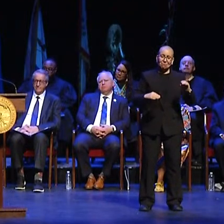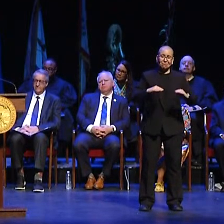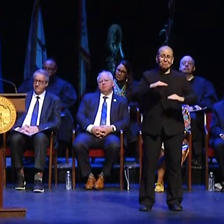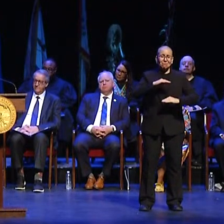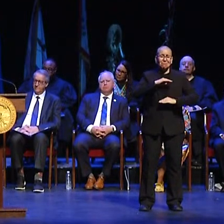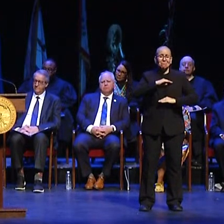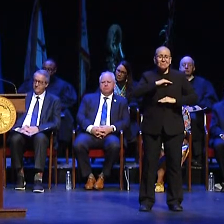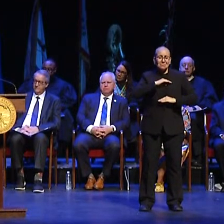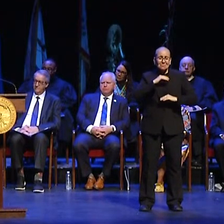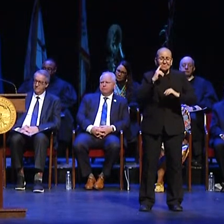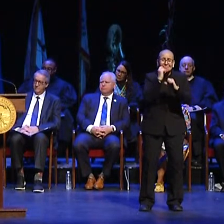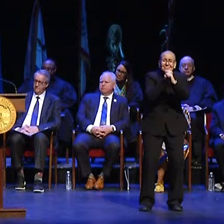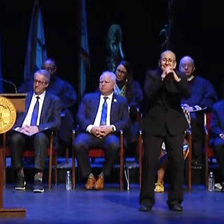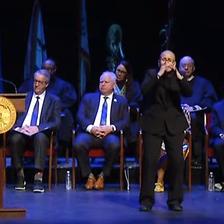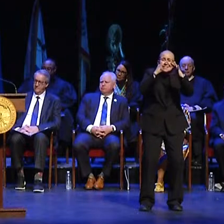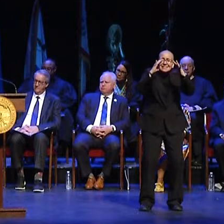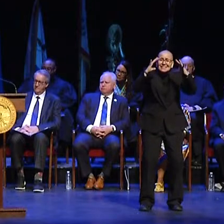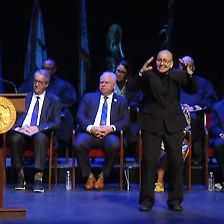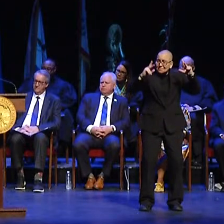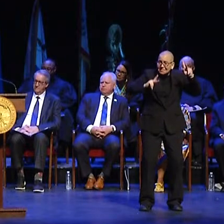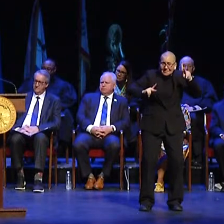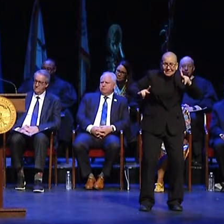sisterhood of man.